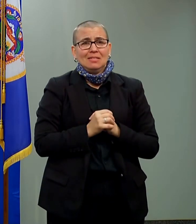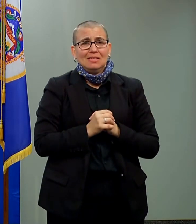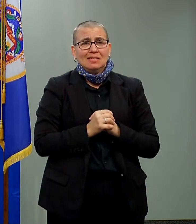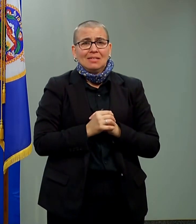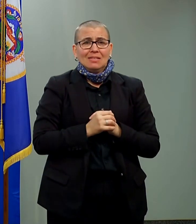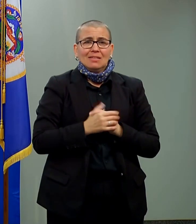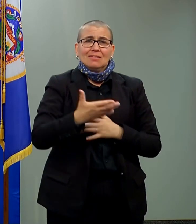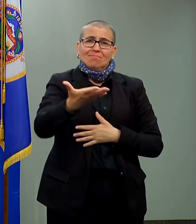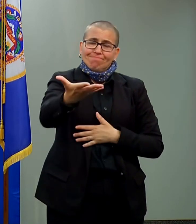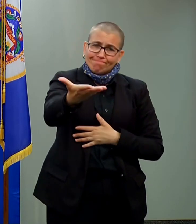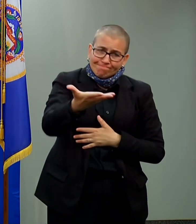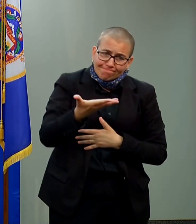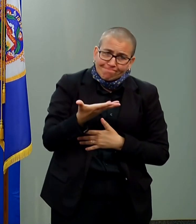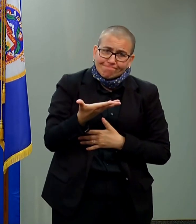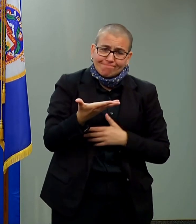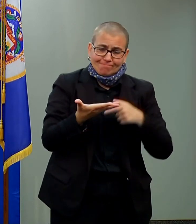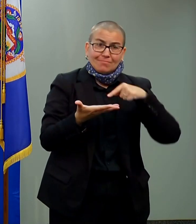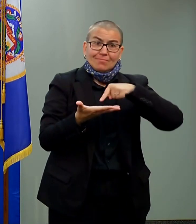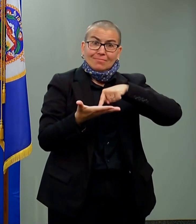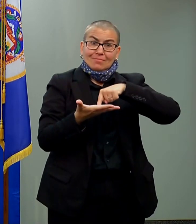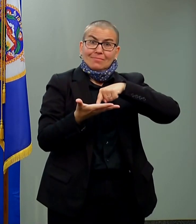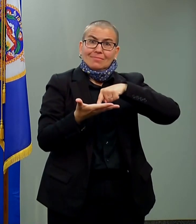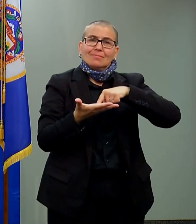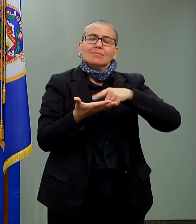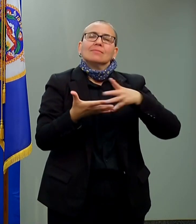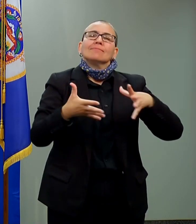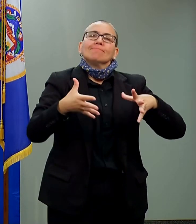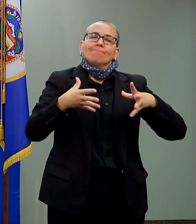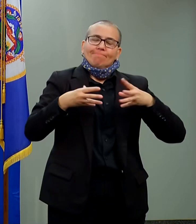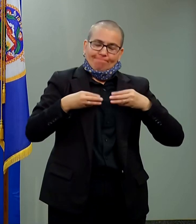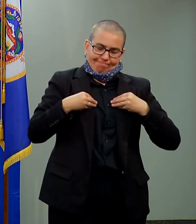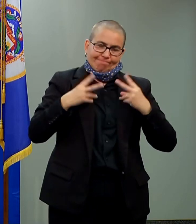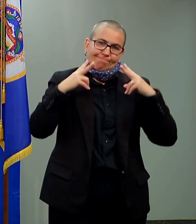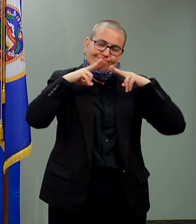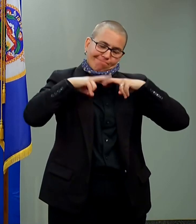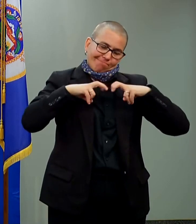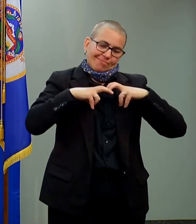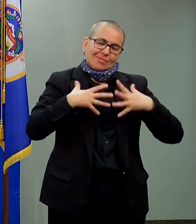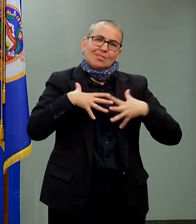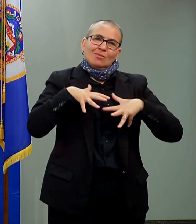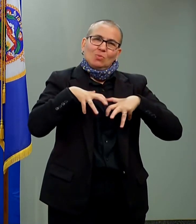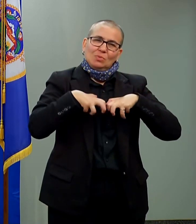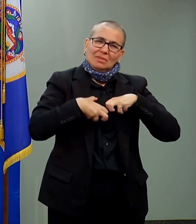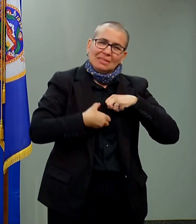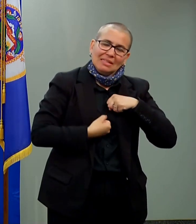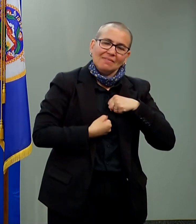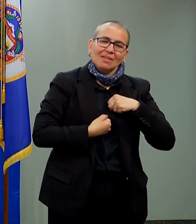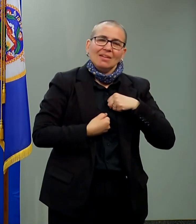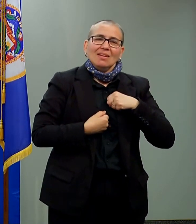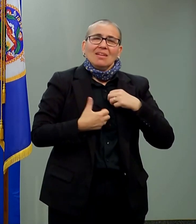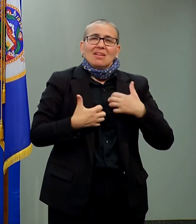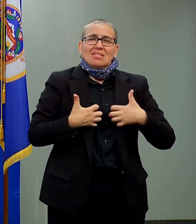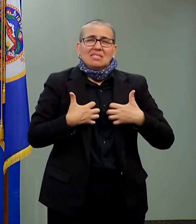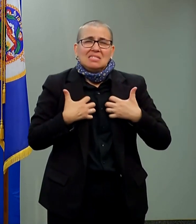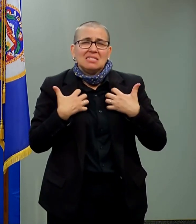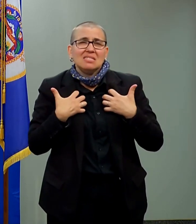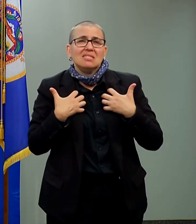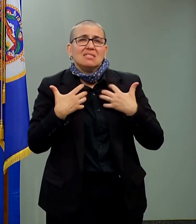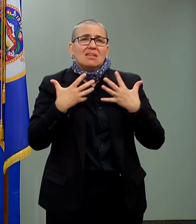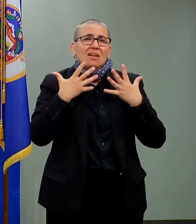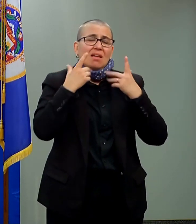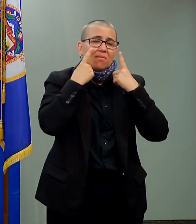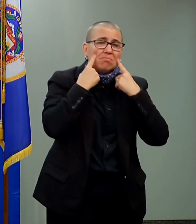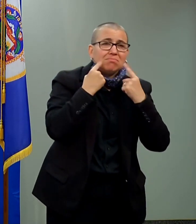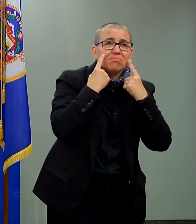anger, to take the grief, to take the trauma, and even the rage that we've all experienced over